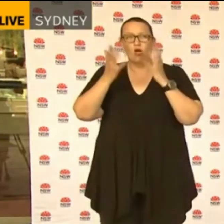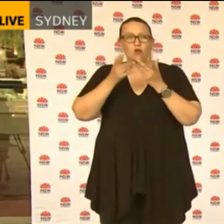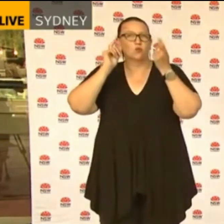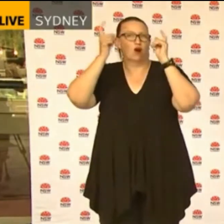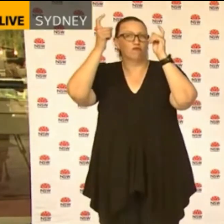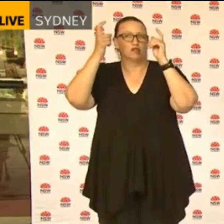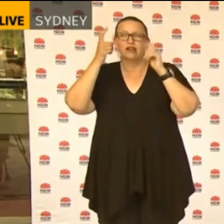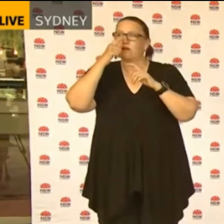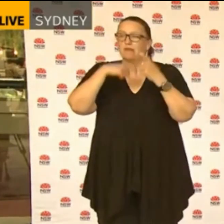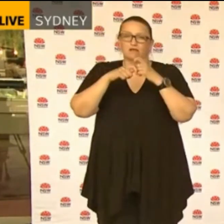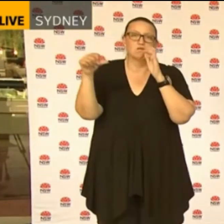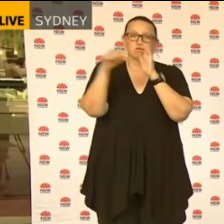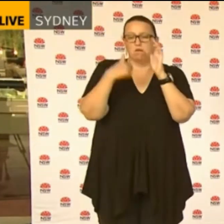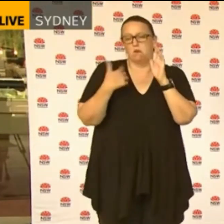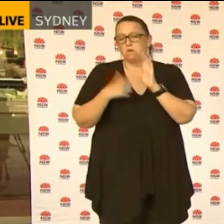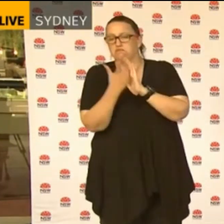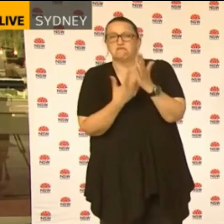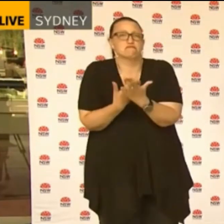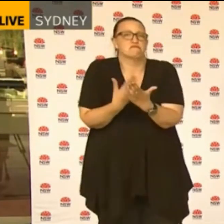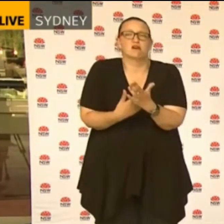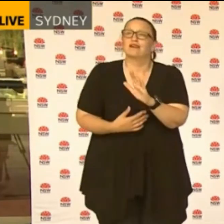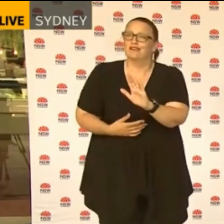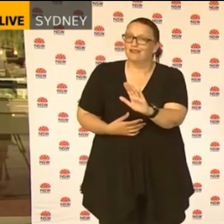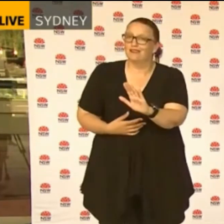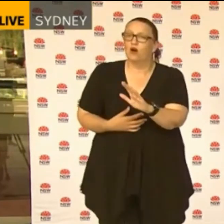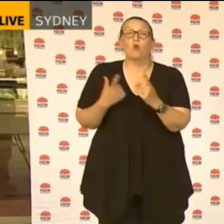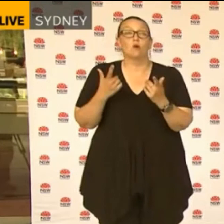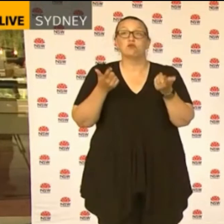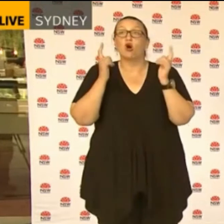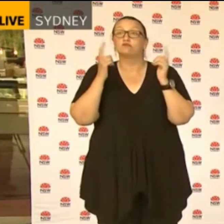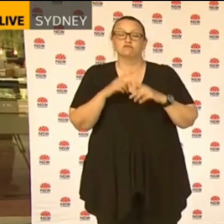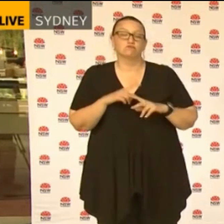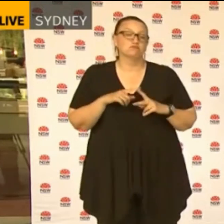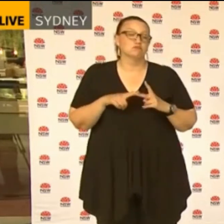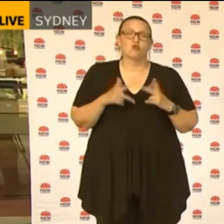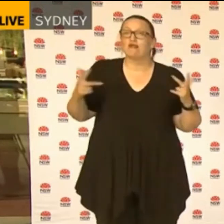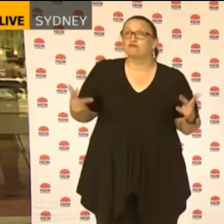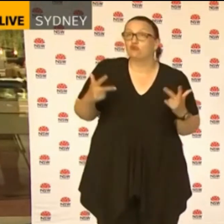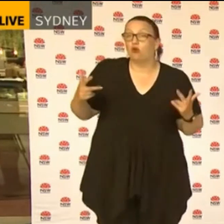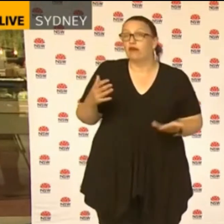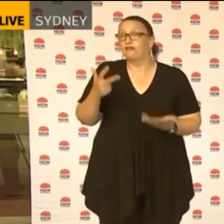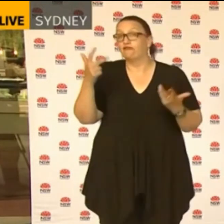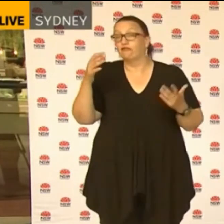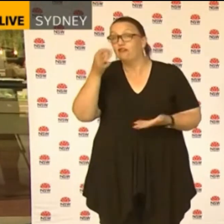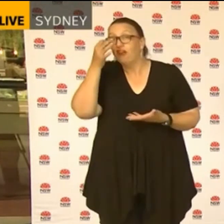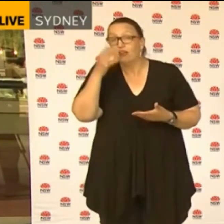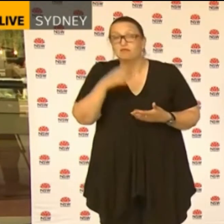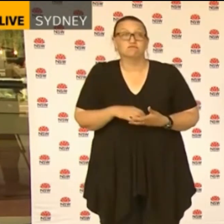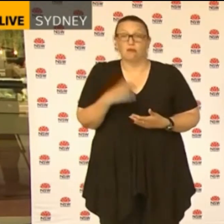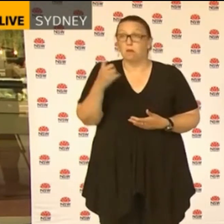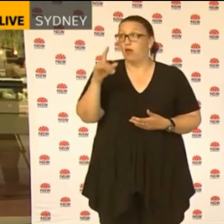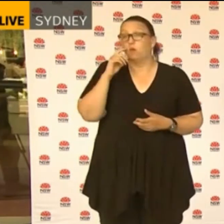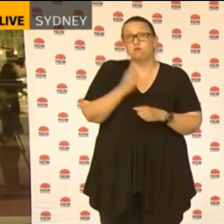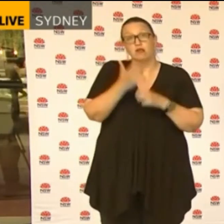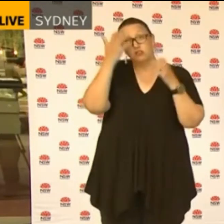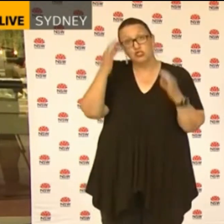employers and organisations and hospitality venues may make certain decisions about who they have in their workplace or who they have in their venue,